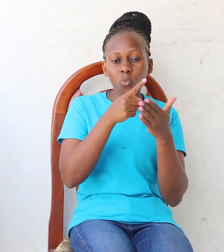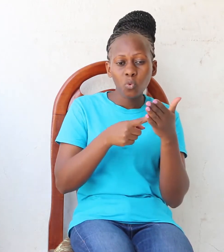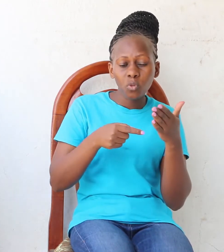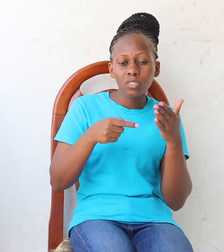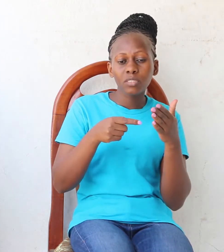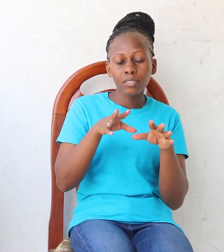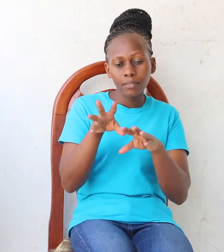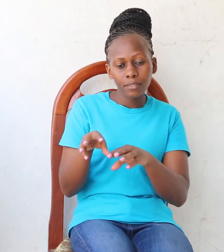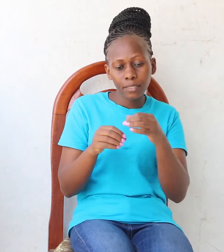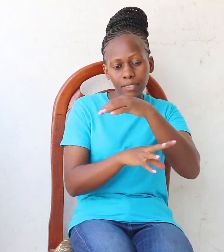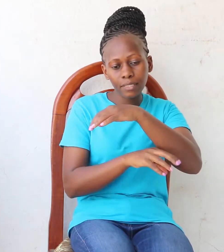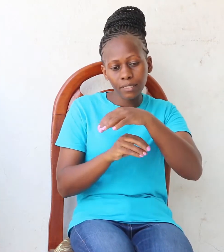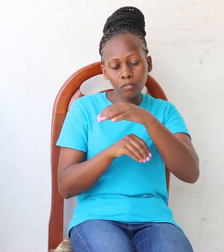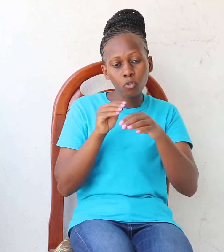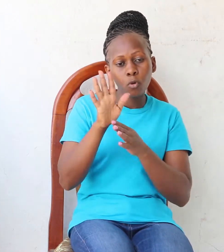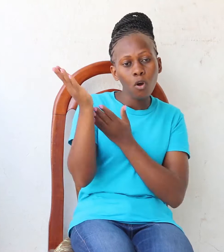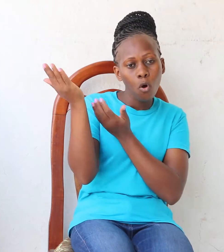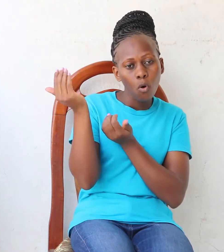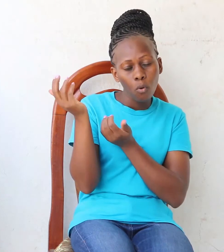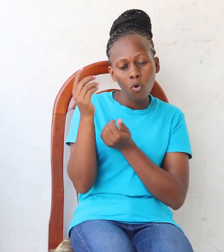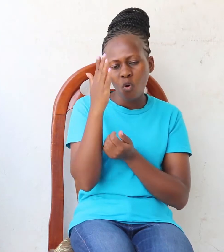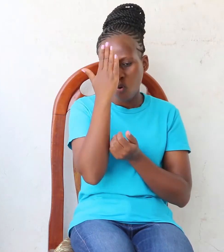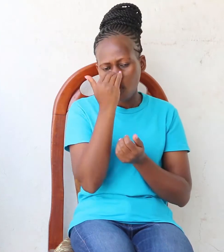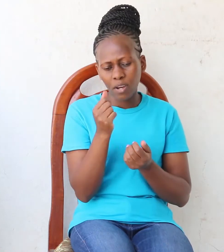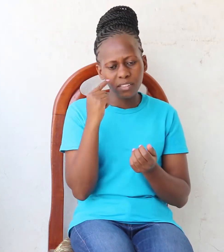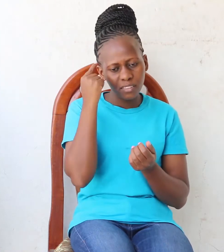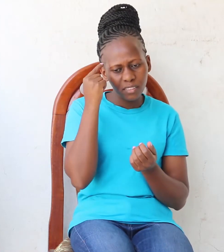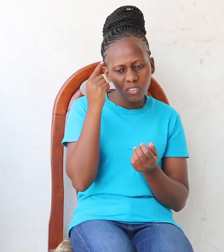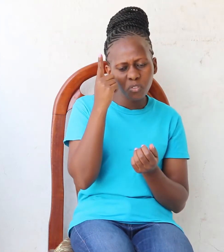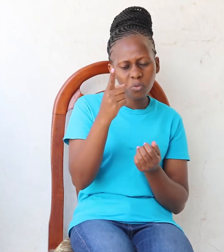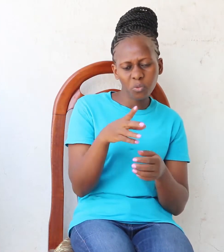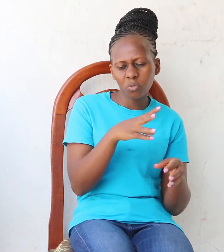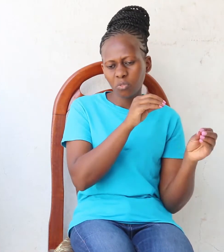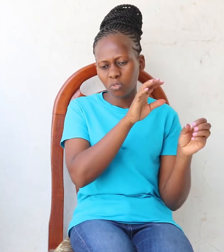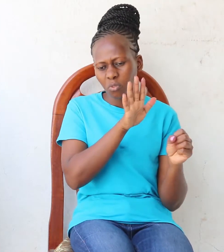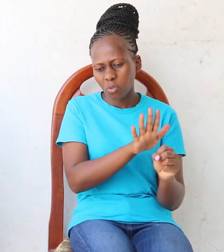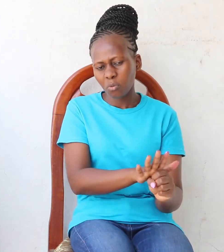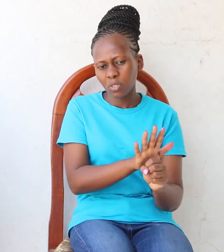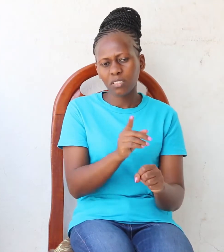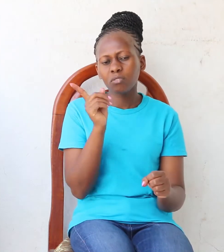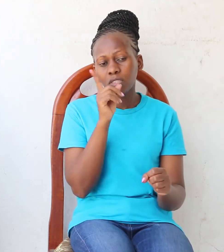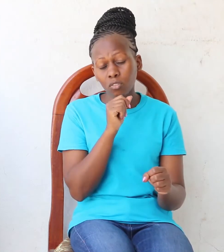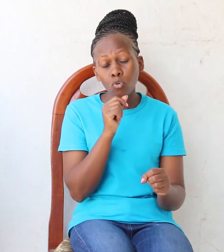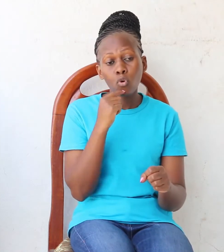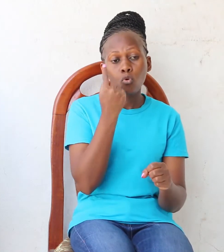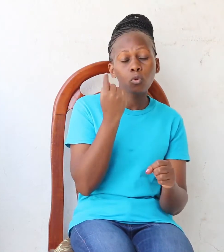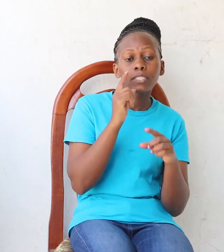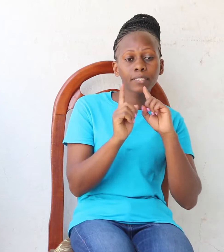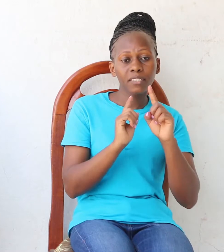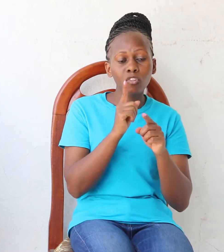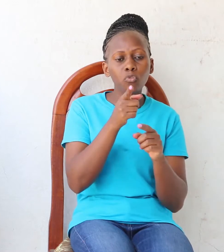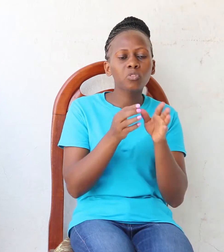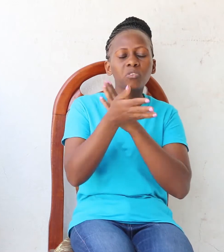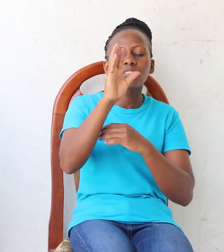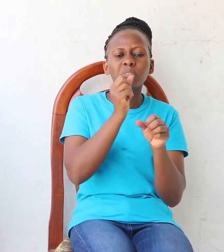your hope? Why do you think you're far too gone? Who told you God cannot get to you